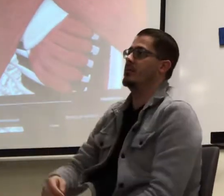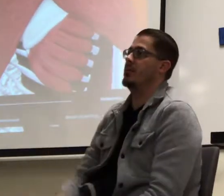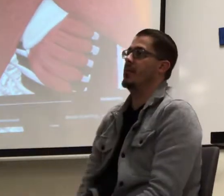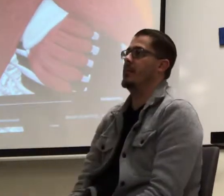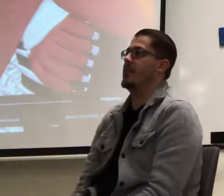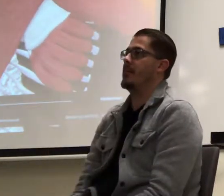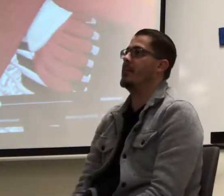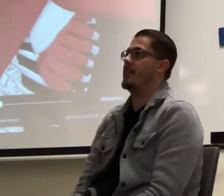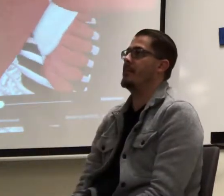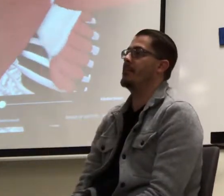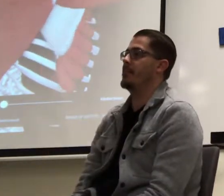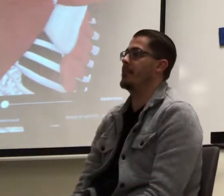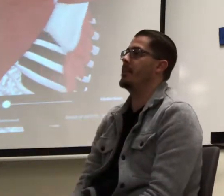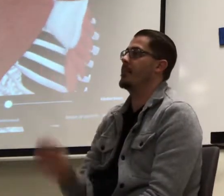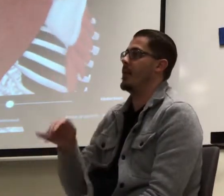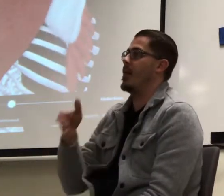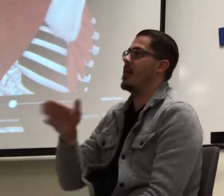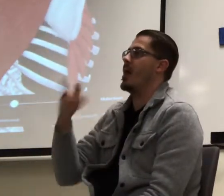allows